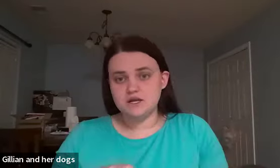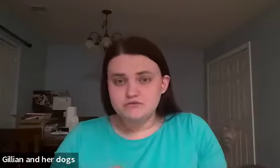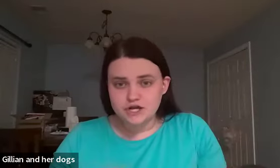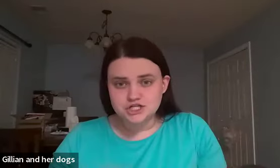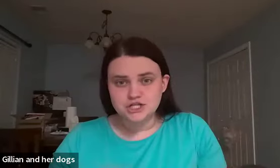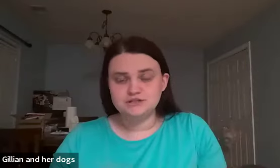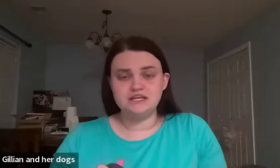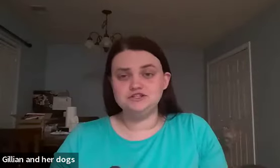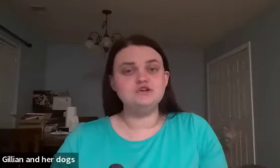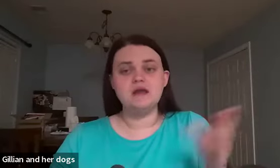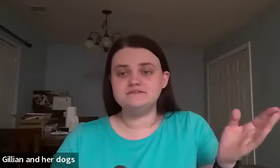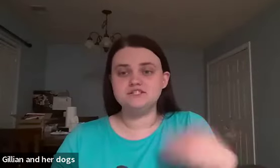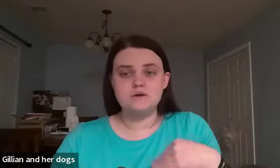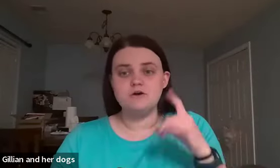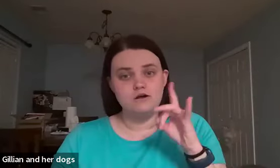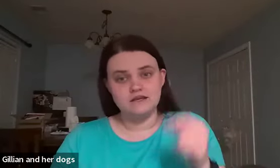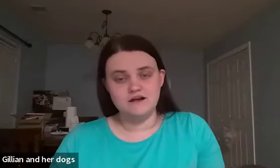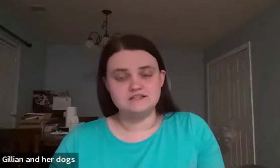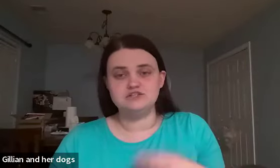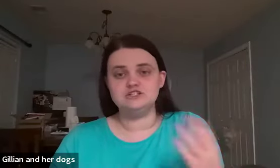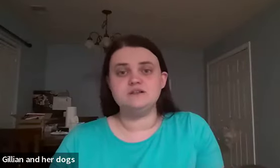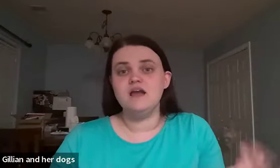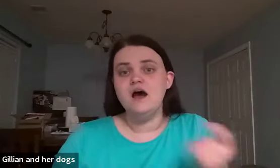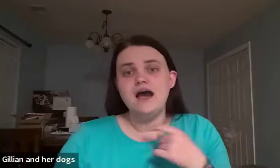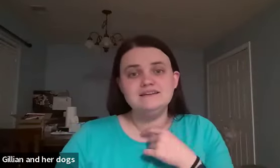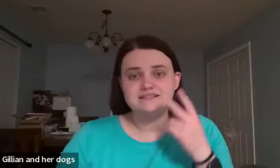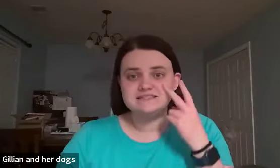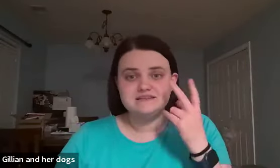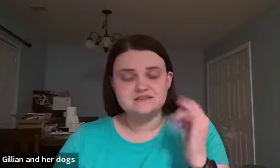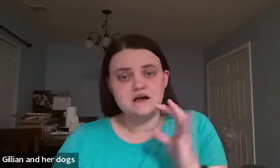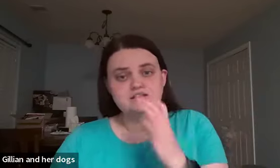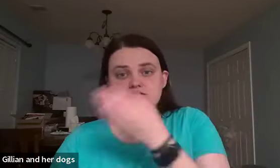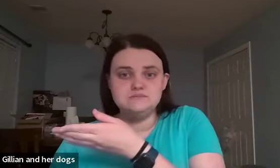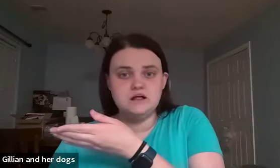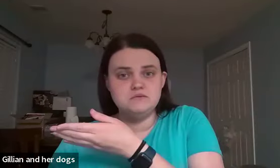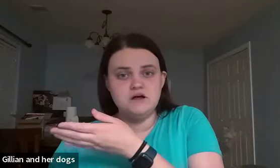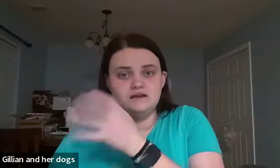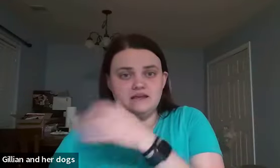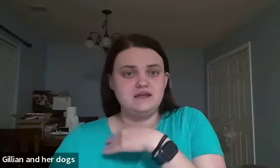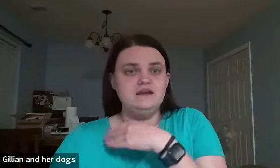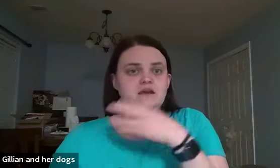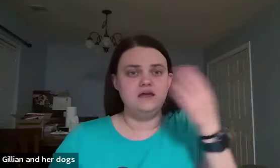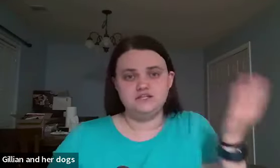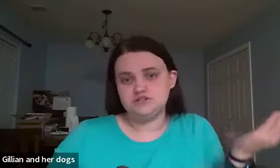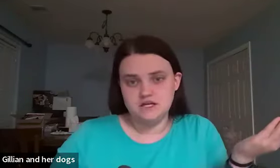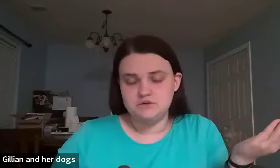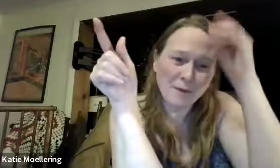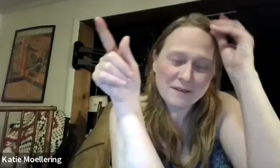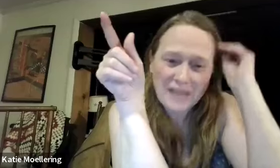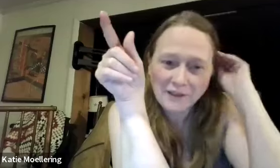like a refresher, you don't have to show up for all 8 classes. You could just be like, I'd like to see this class on this blah blah blah again, and she'll because tell you now we've sat